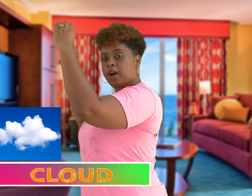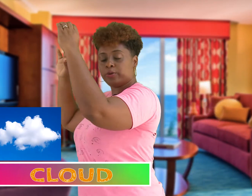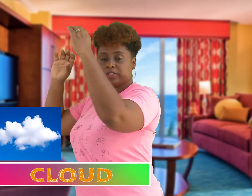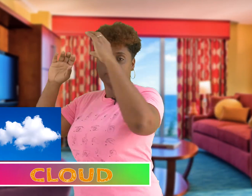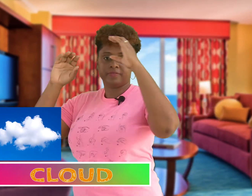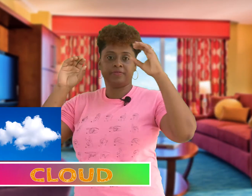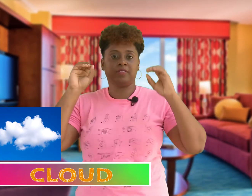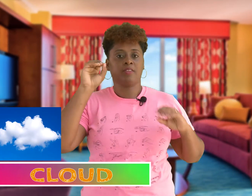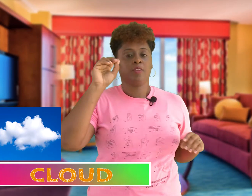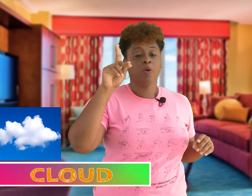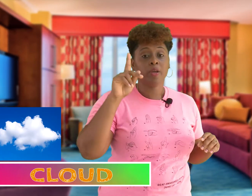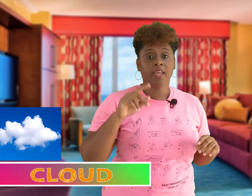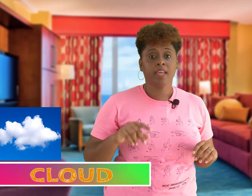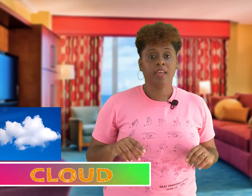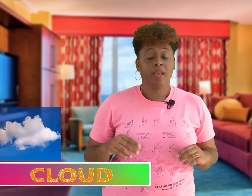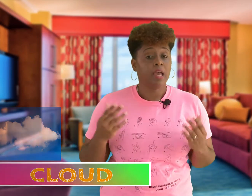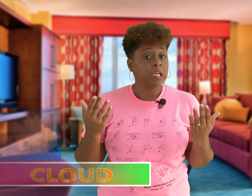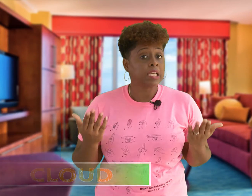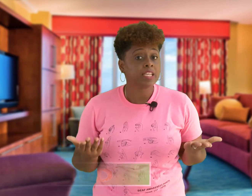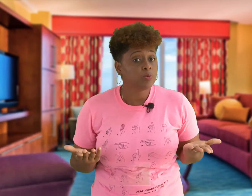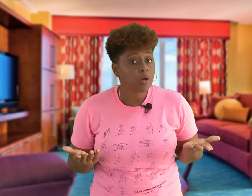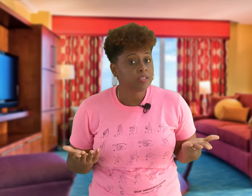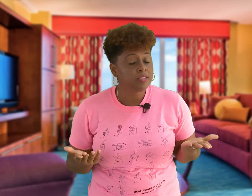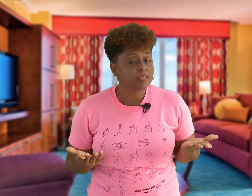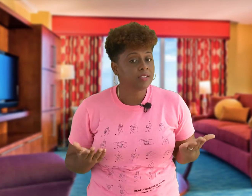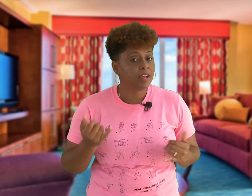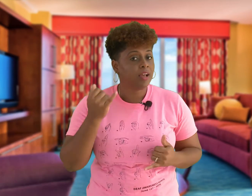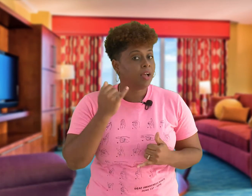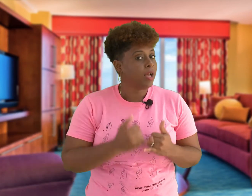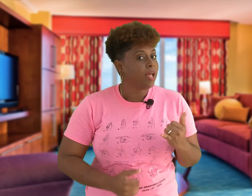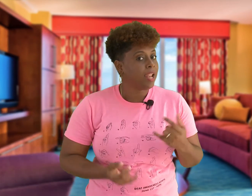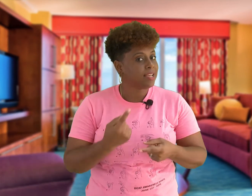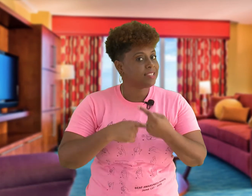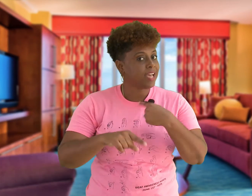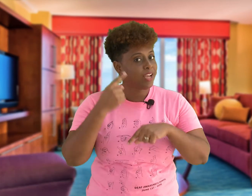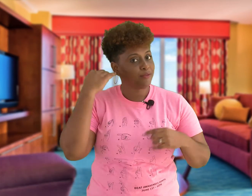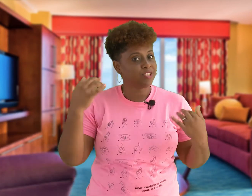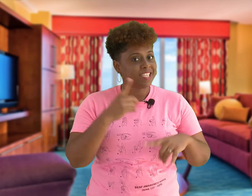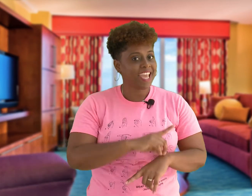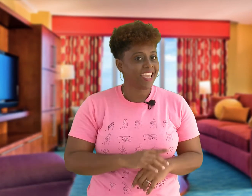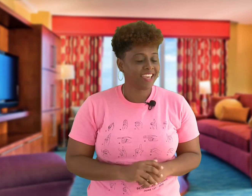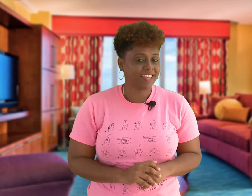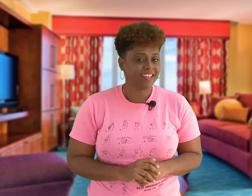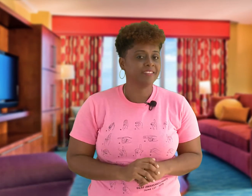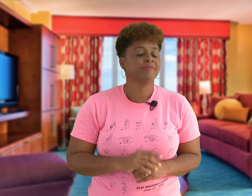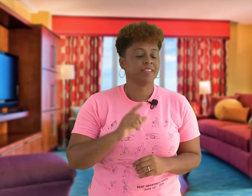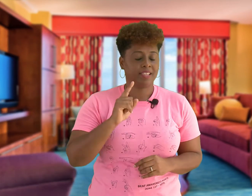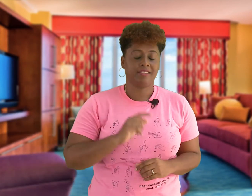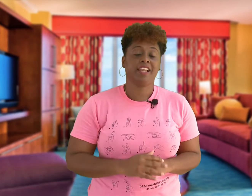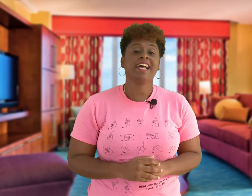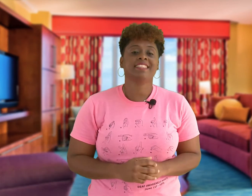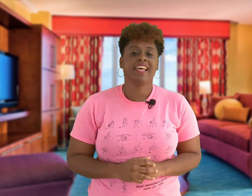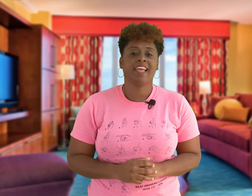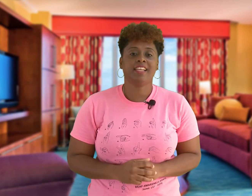Cloud. Okay, and guess what? Last sign for today. The last sign